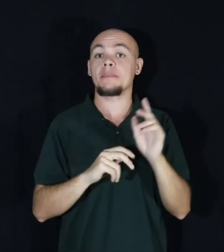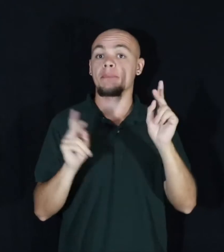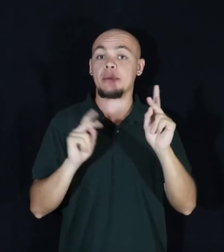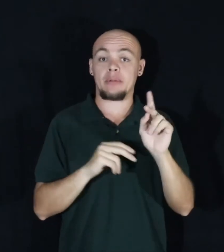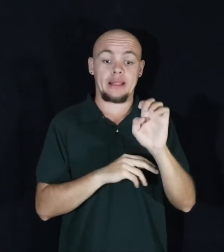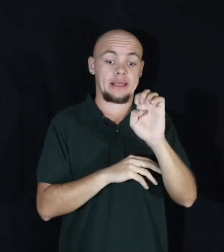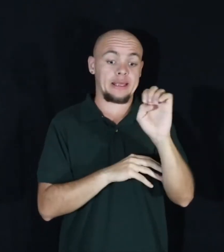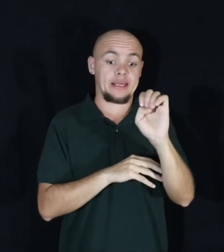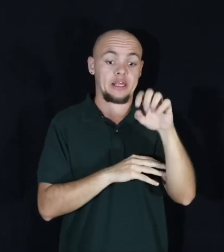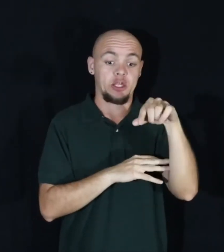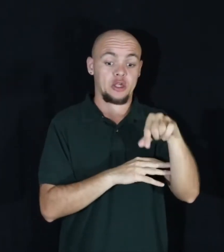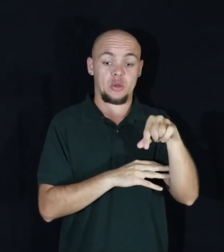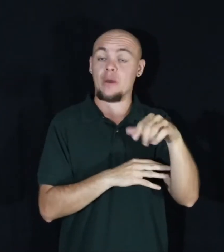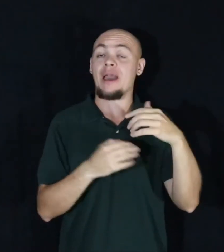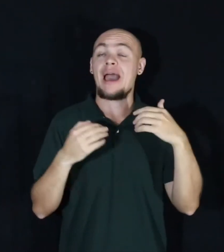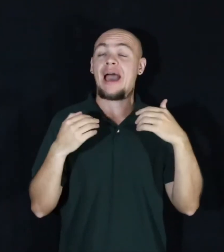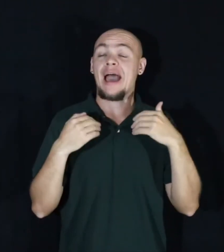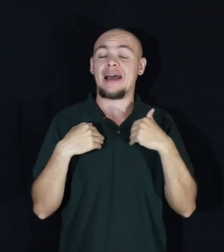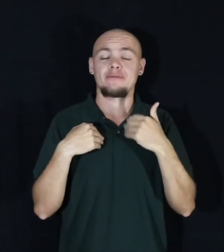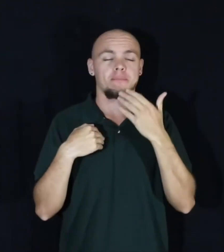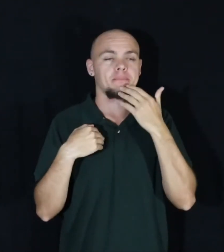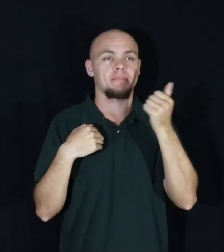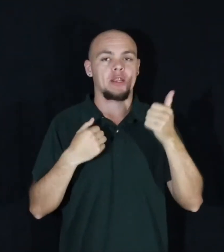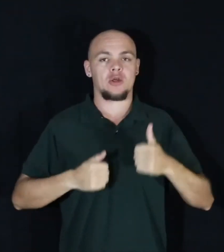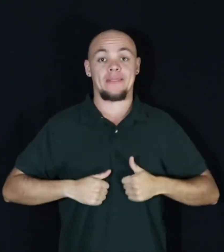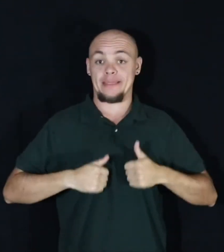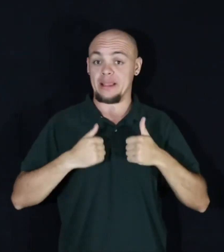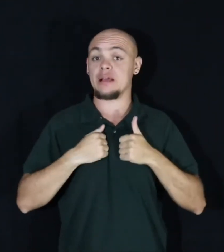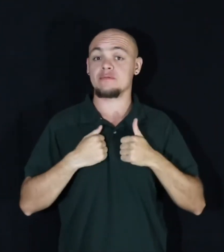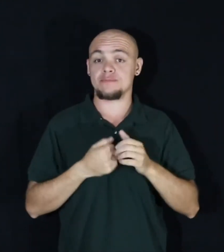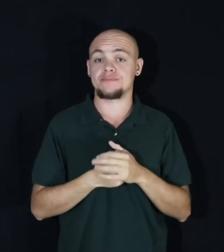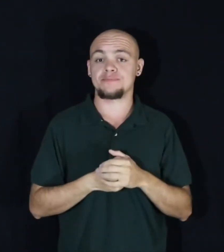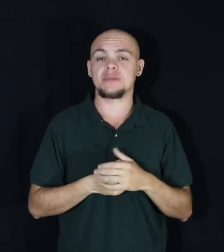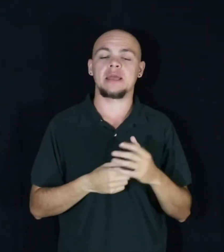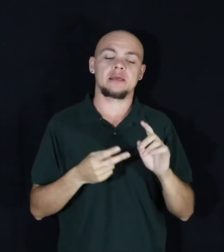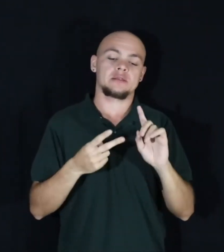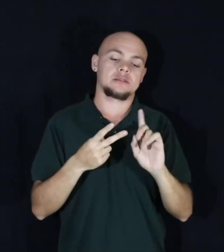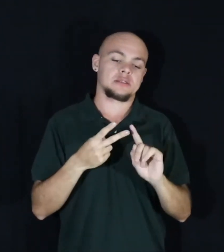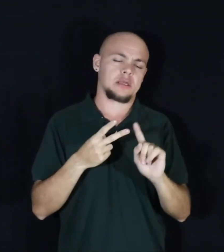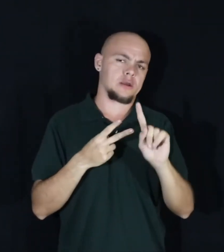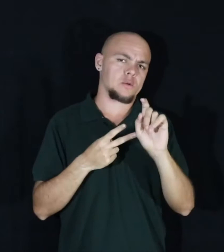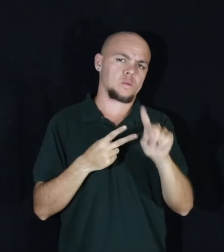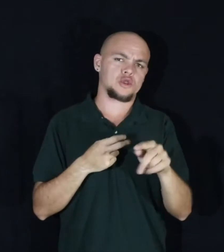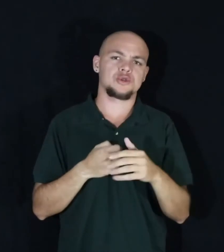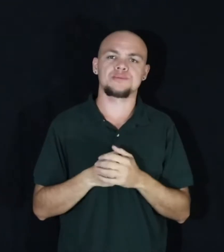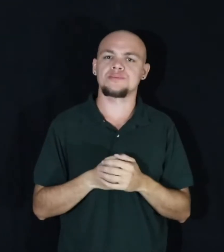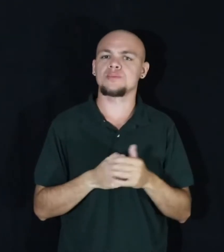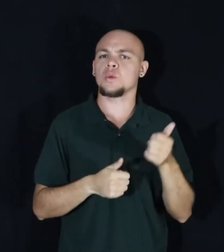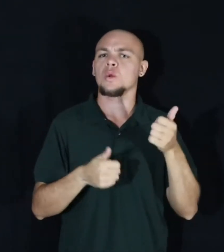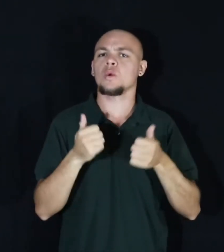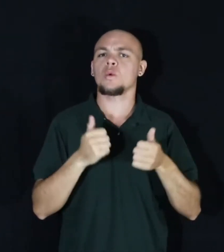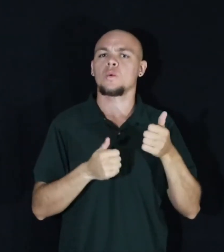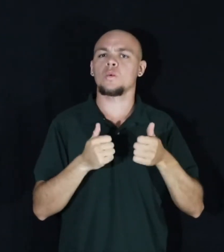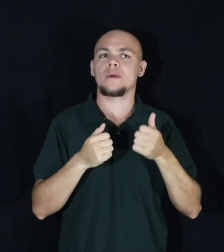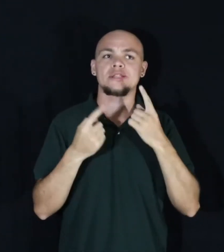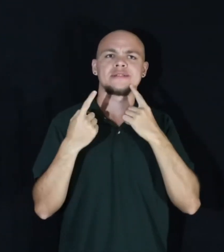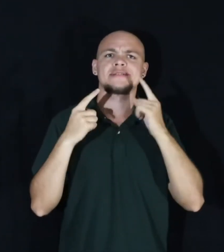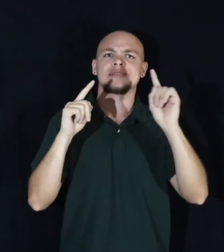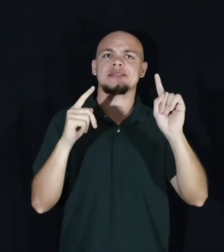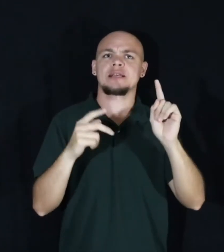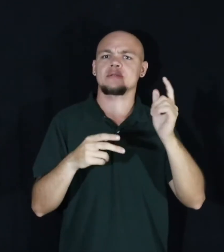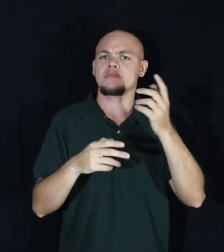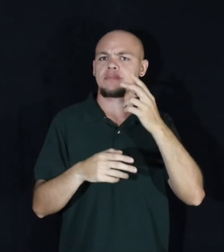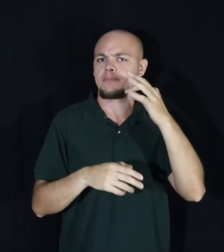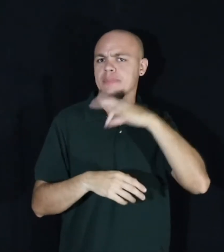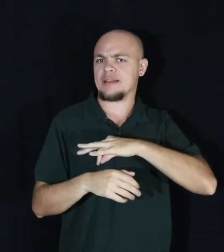are generally happier in life. So, my second question was, what is more advantageous in obtaining success?